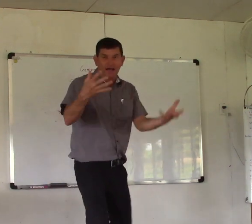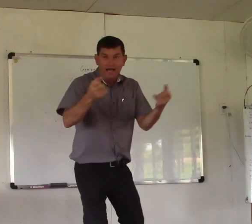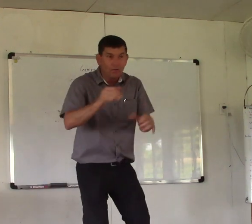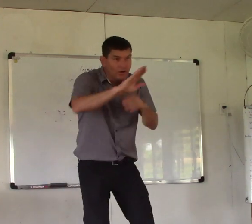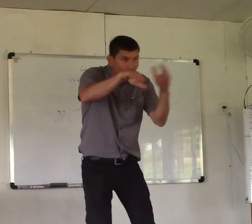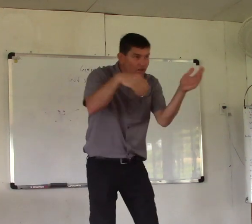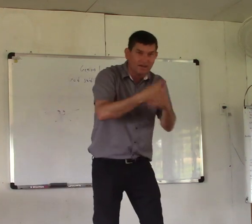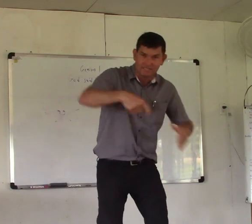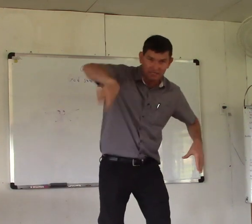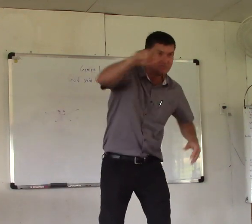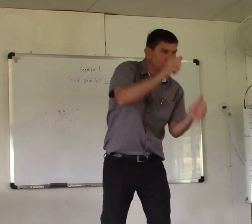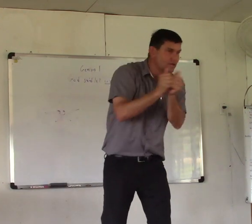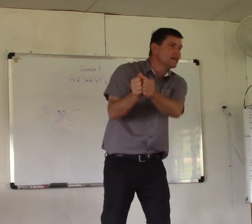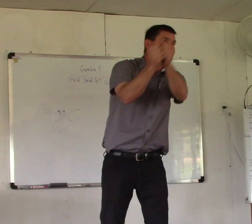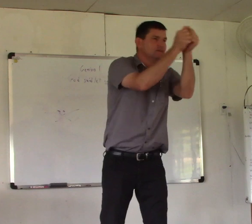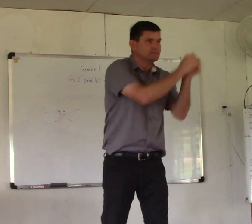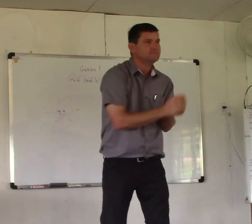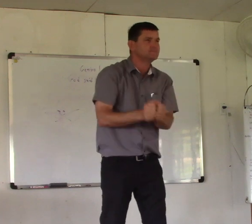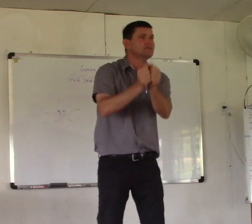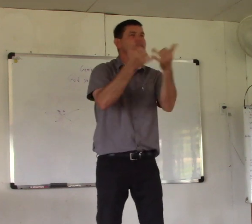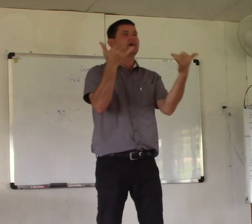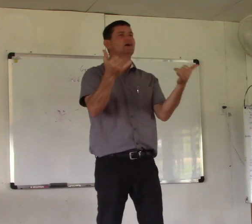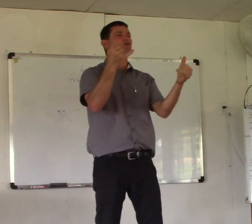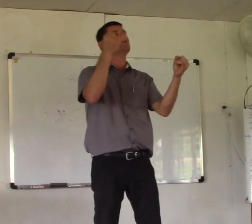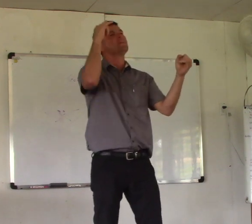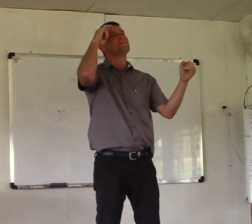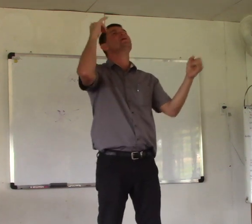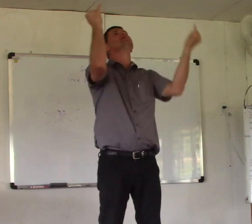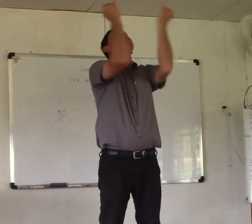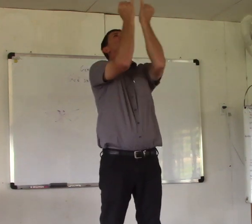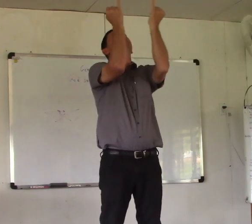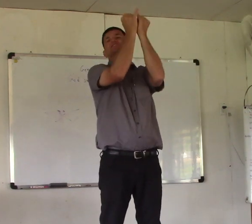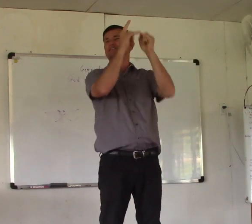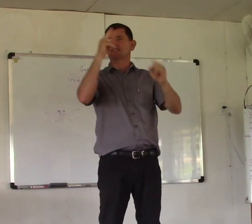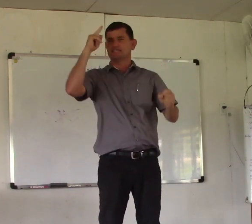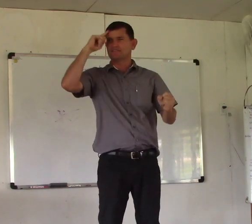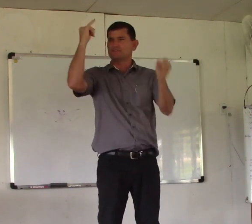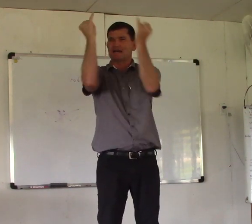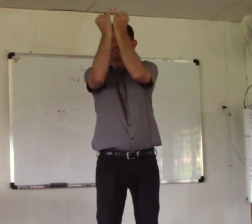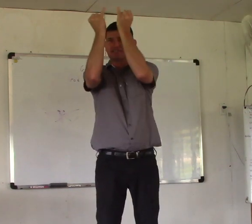I want all of us together. Now, imagine. Is it a sign to imagine?